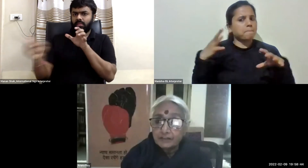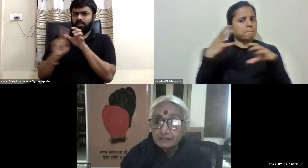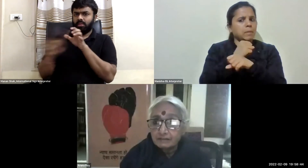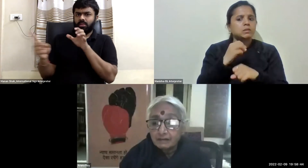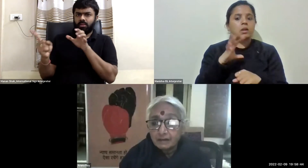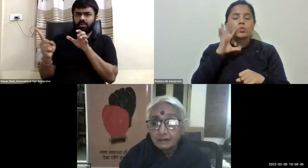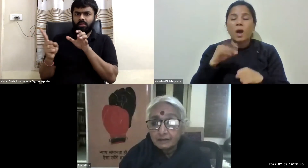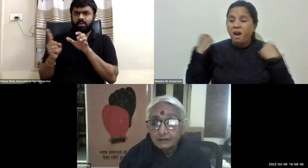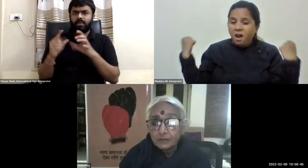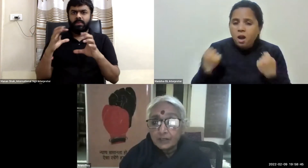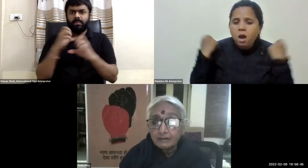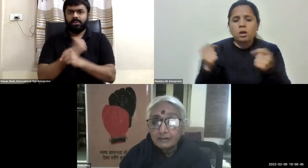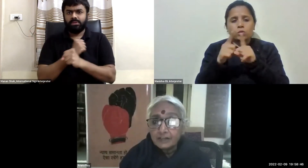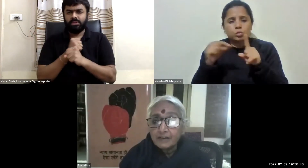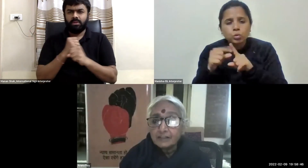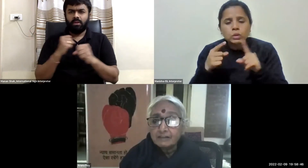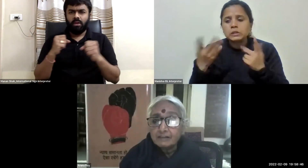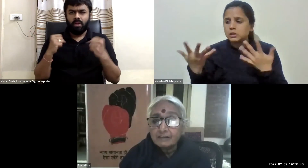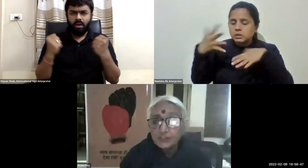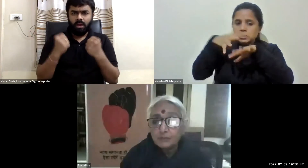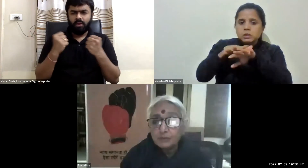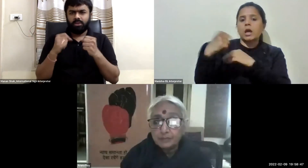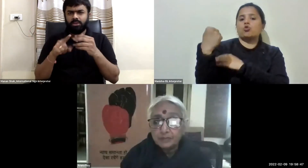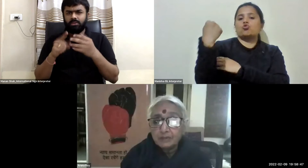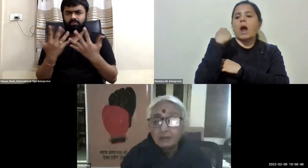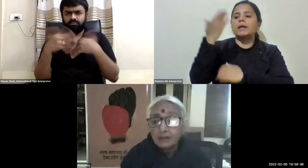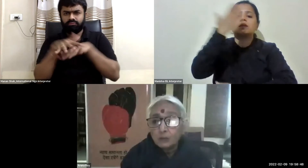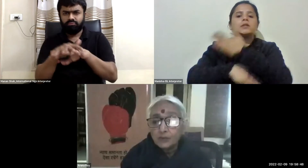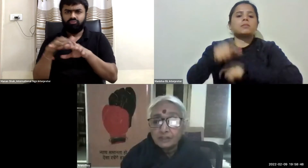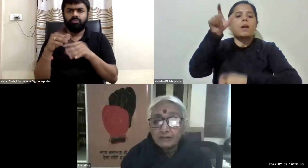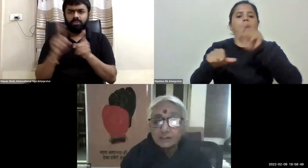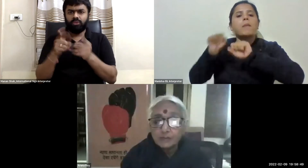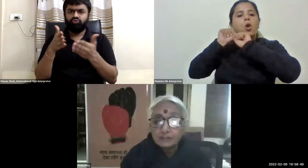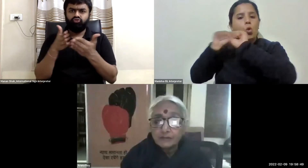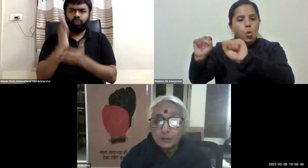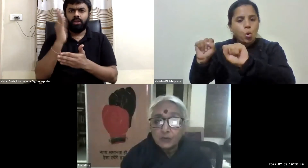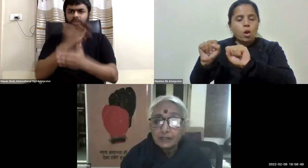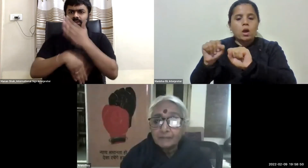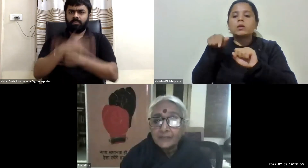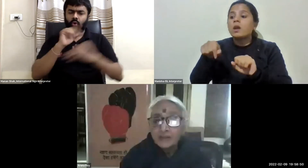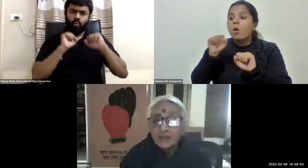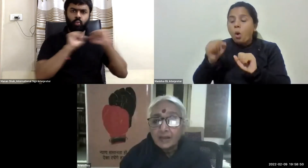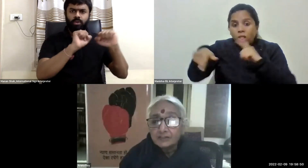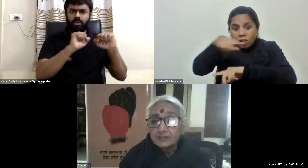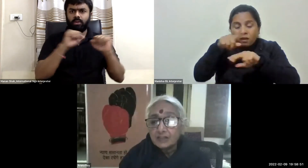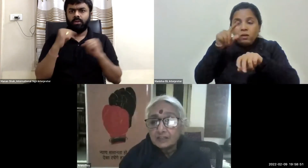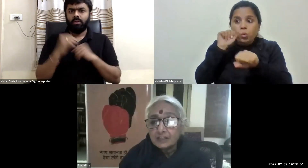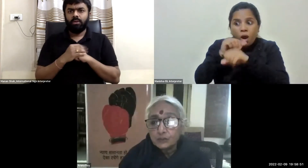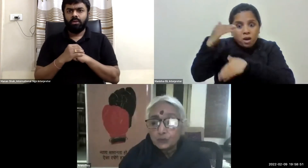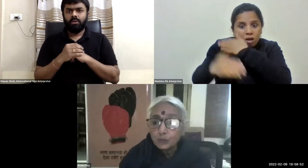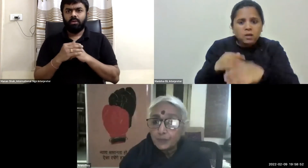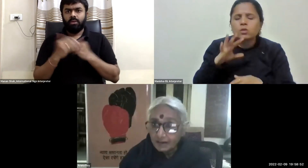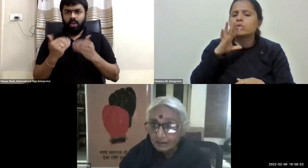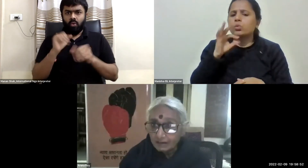special effort to integrate the rights of the disabled people within the rights-based framework has resulted